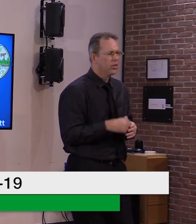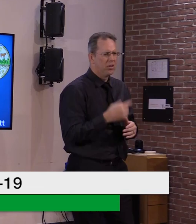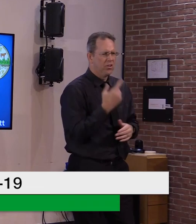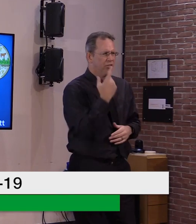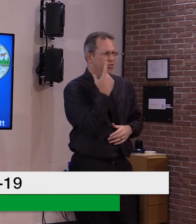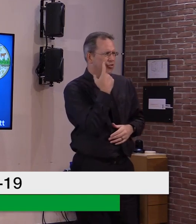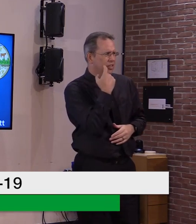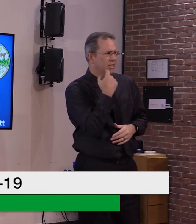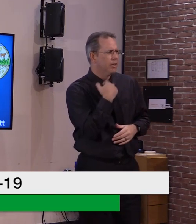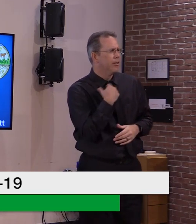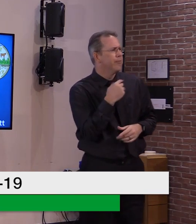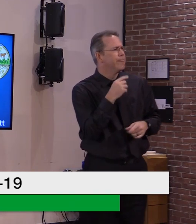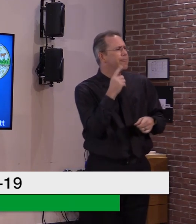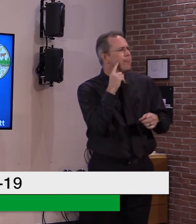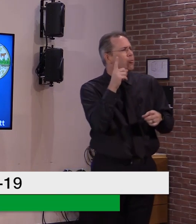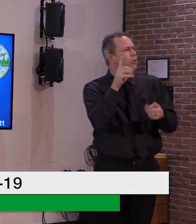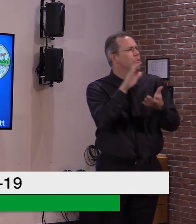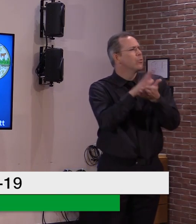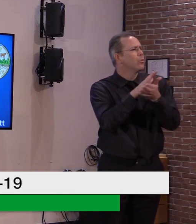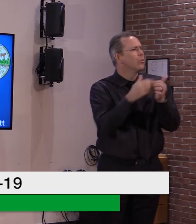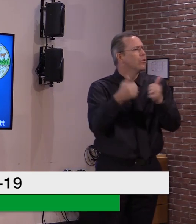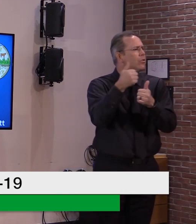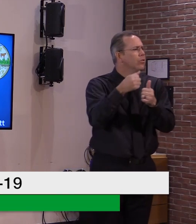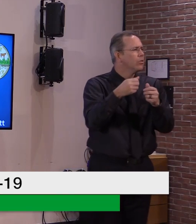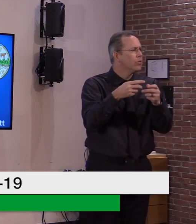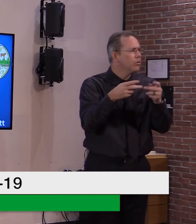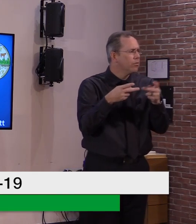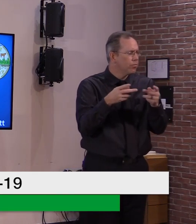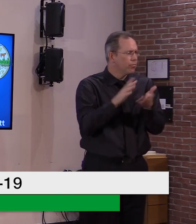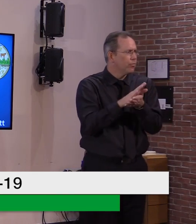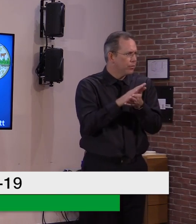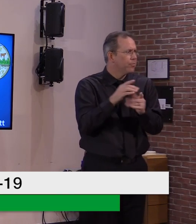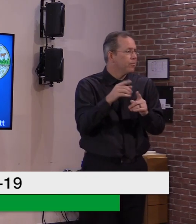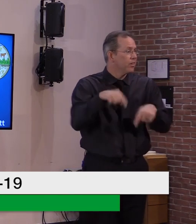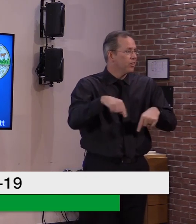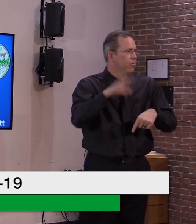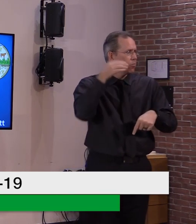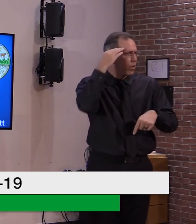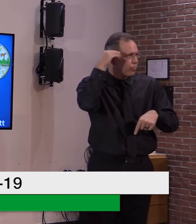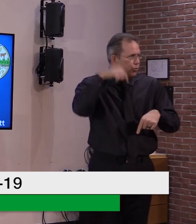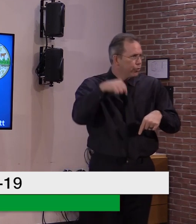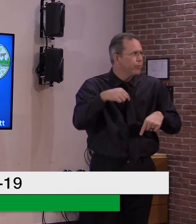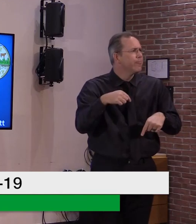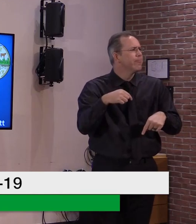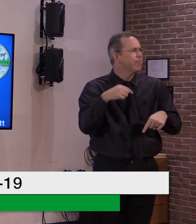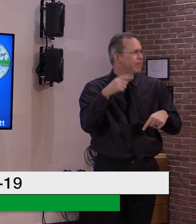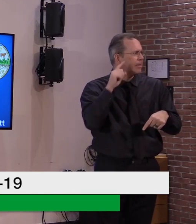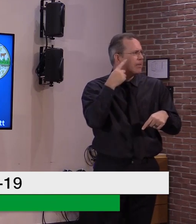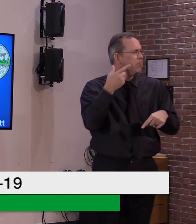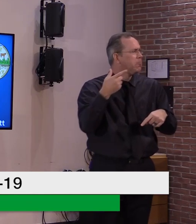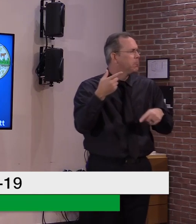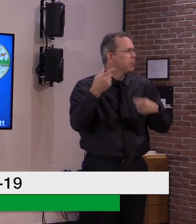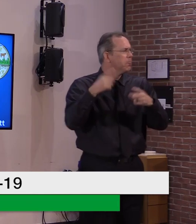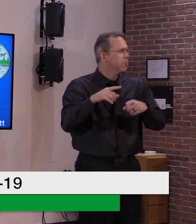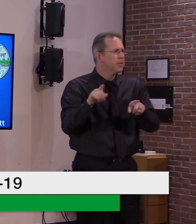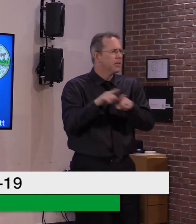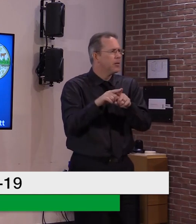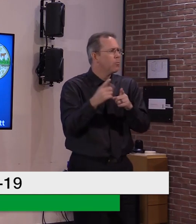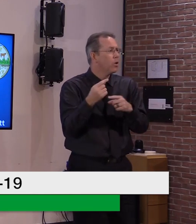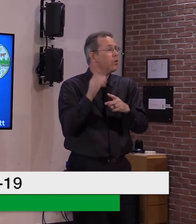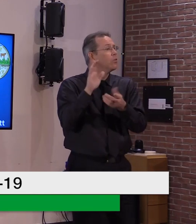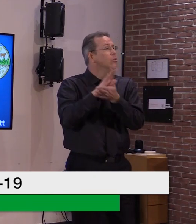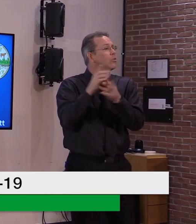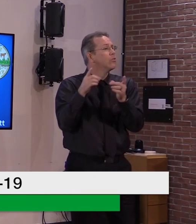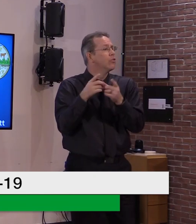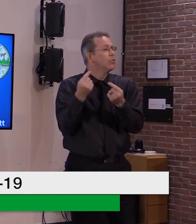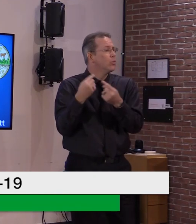montpelier uh she you know she is used to strategy i think which is indicative of what a lot of leaders are doing now she has surveyed her family as